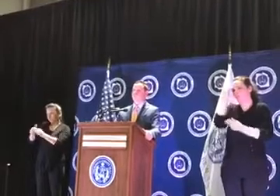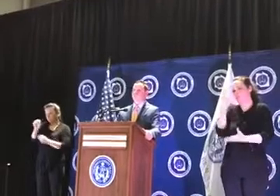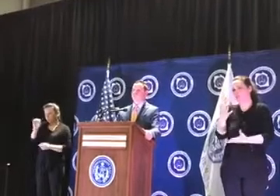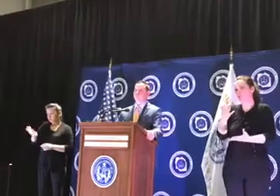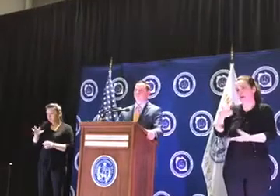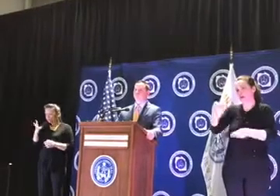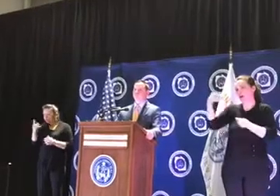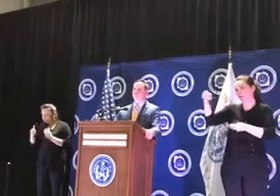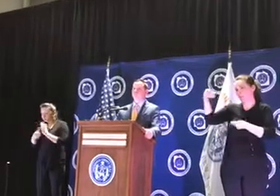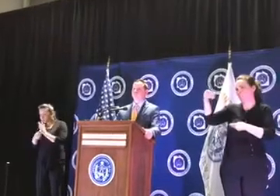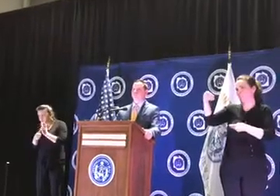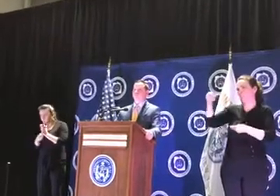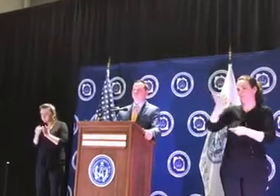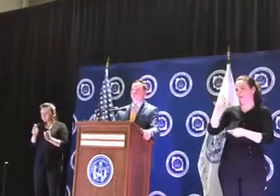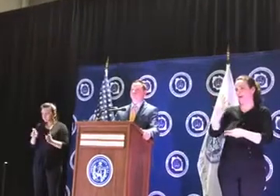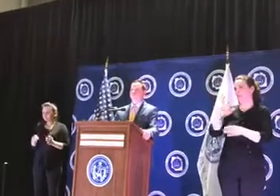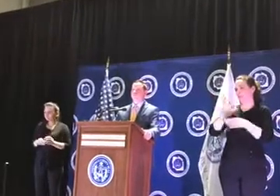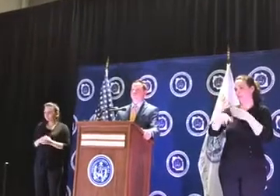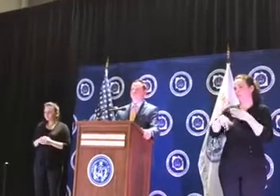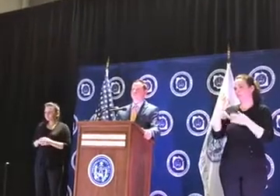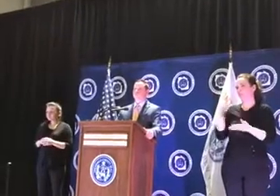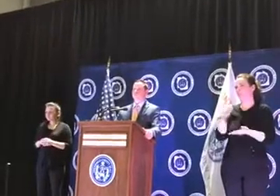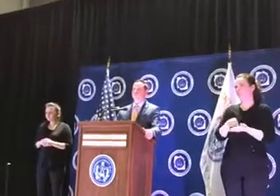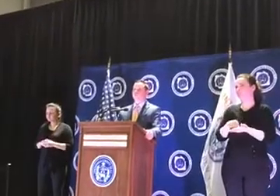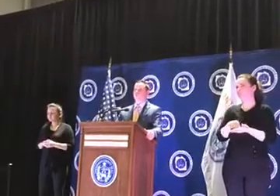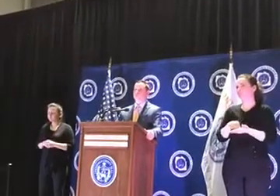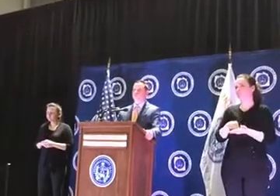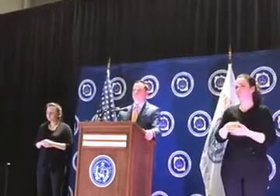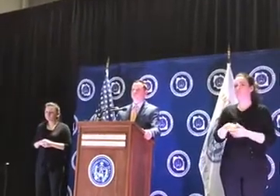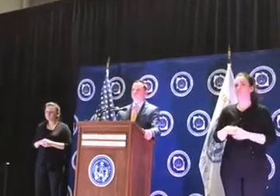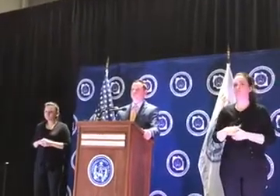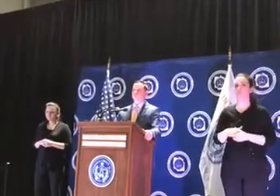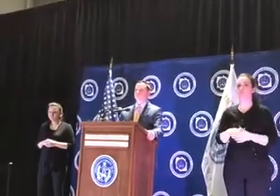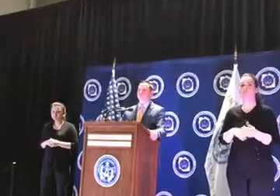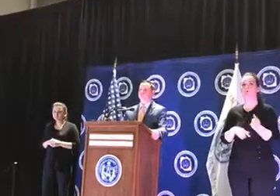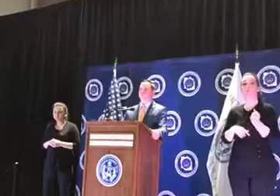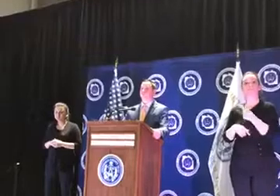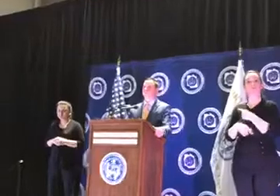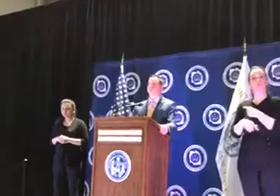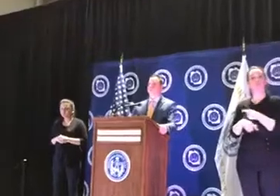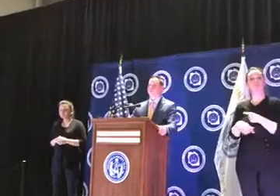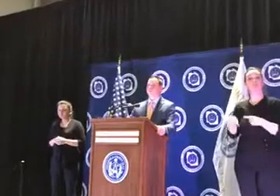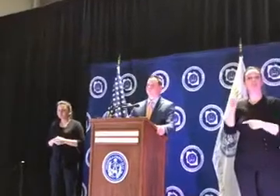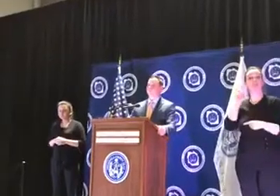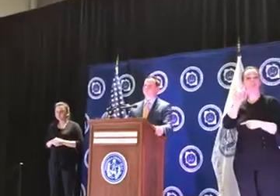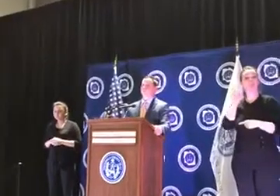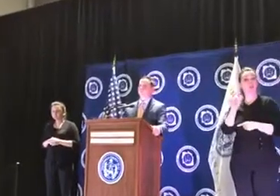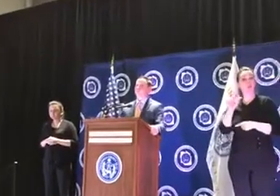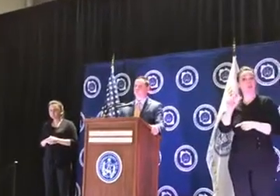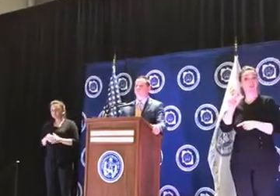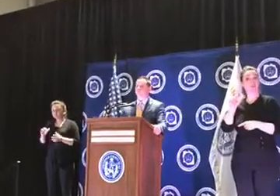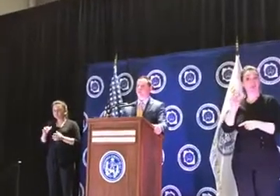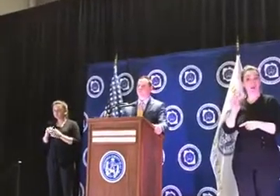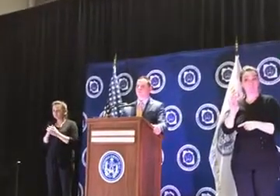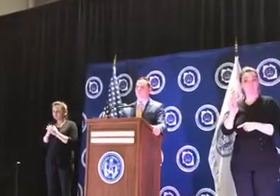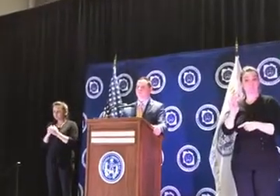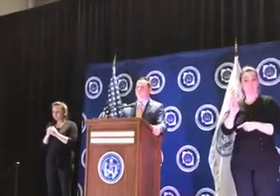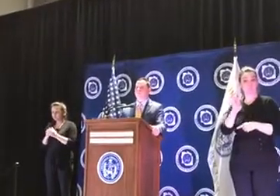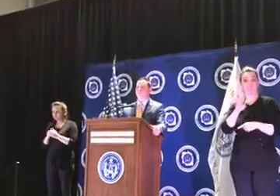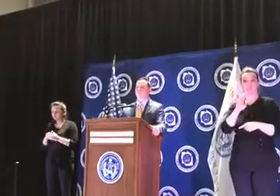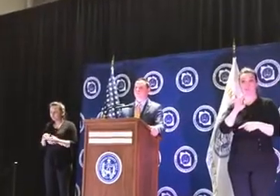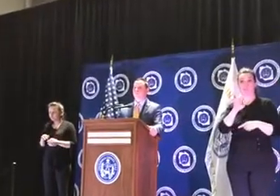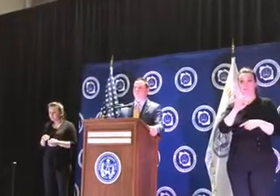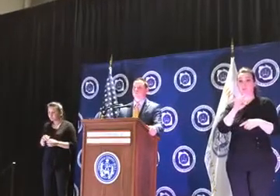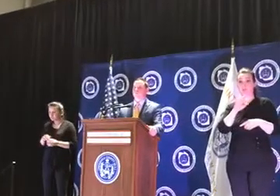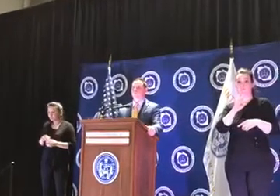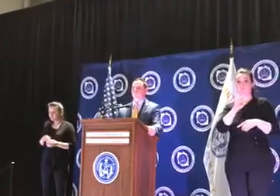How quickly is Quest? It sounds like the Virginia site's been delayed. Yeah. To up to 6 days, maybe. Or Yeah. What are